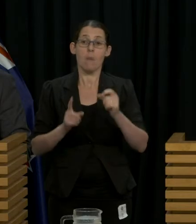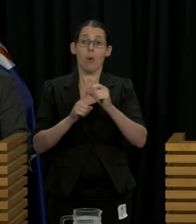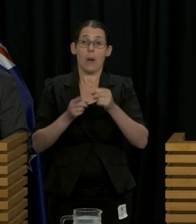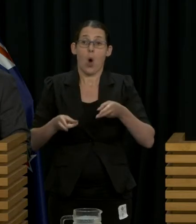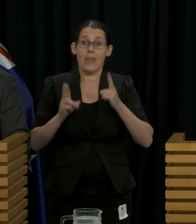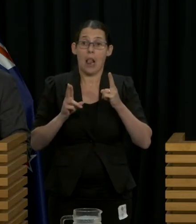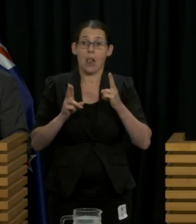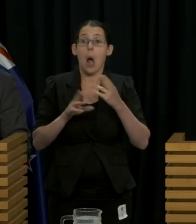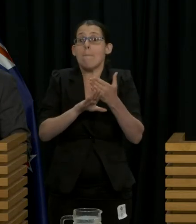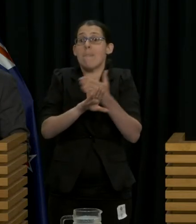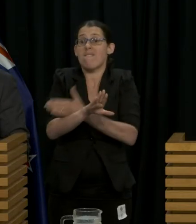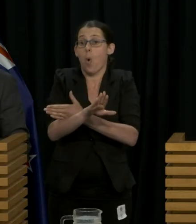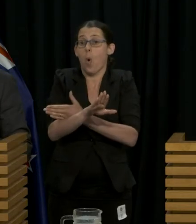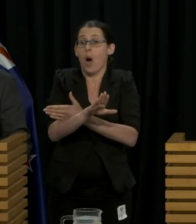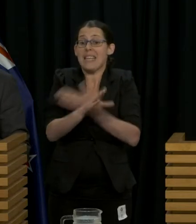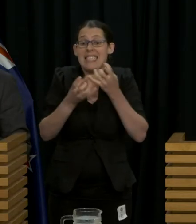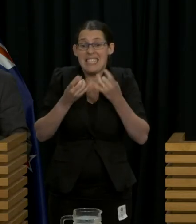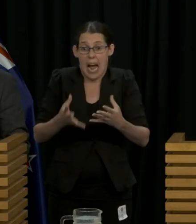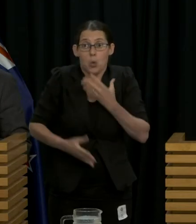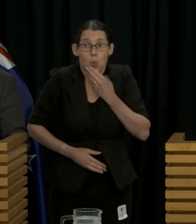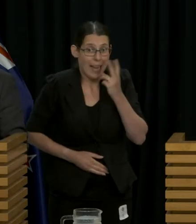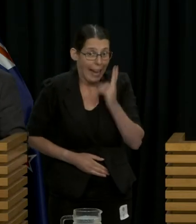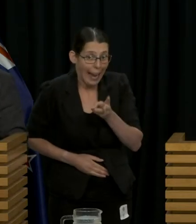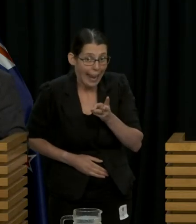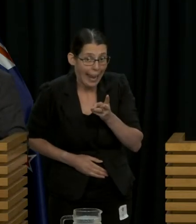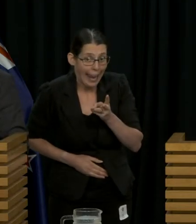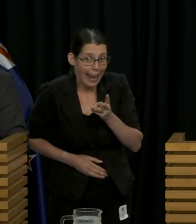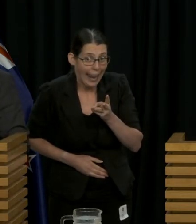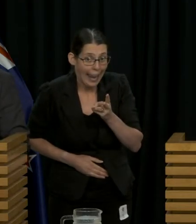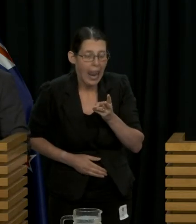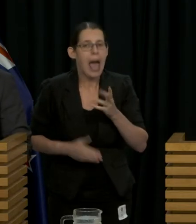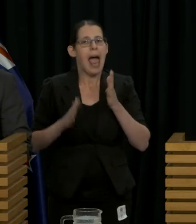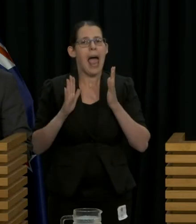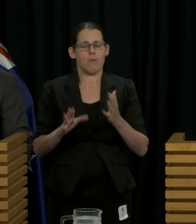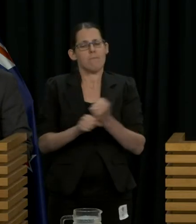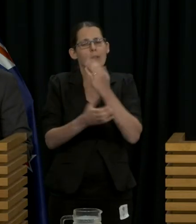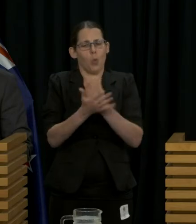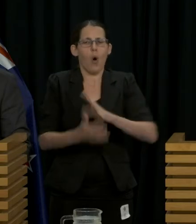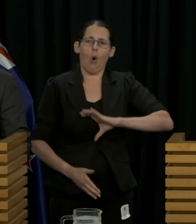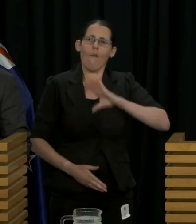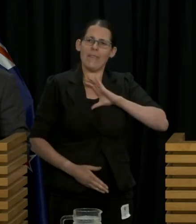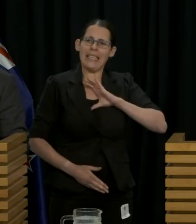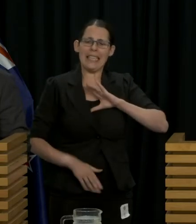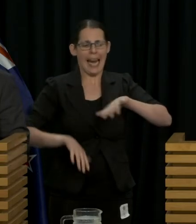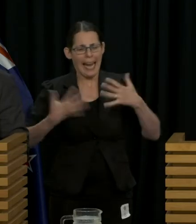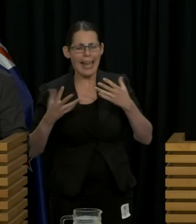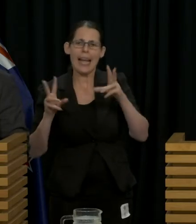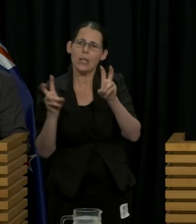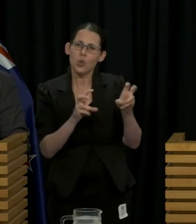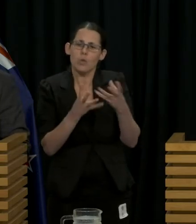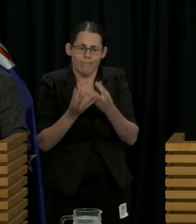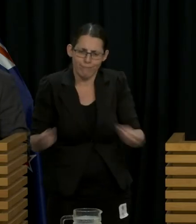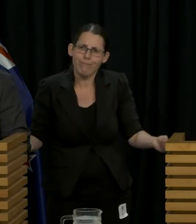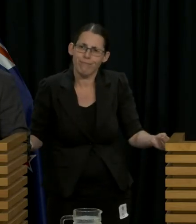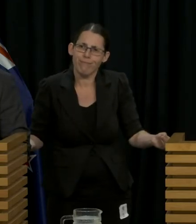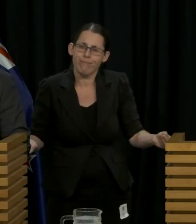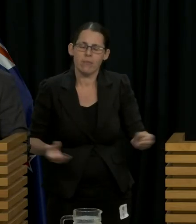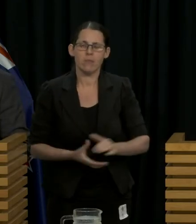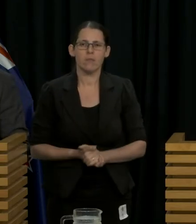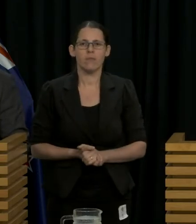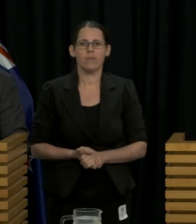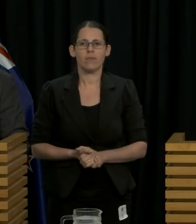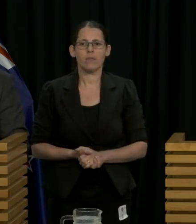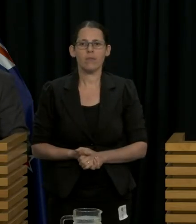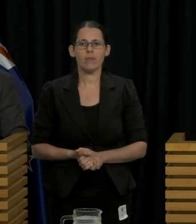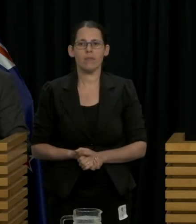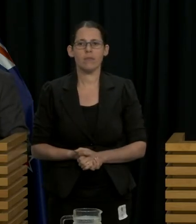be made once we're confident that any issues that might exist with that hotel have been addressed and have been resolved. We have